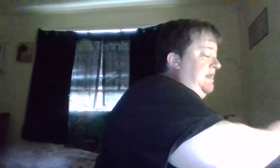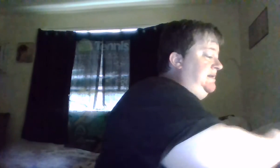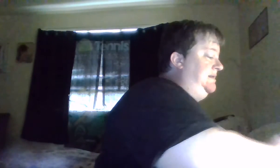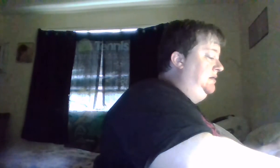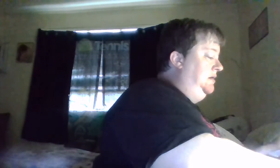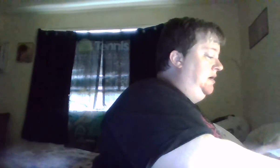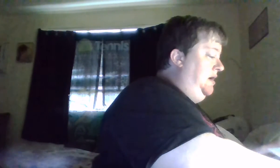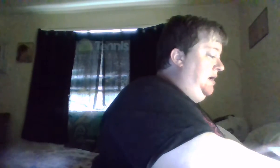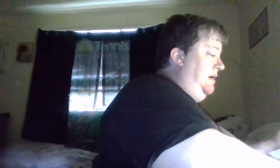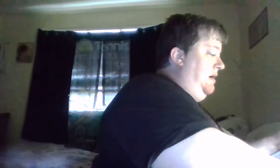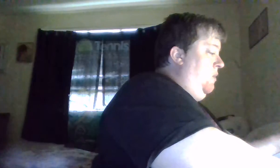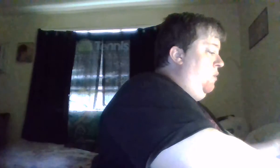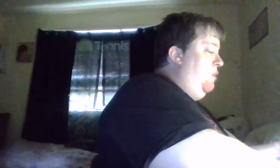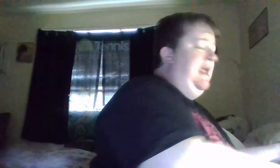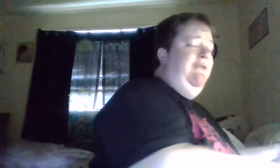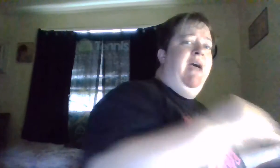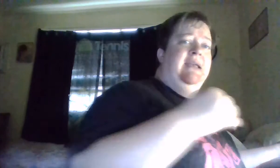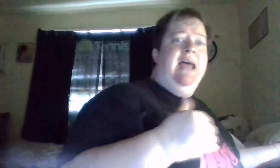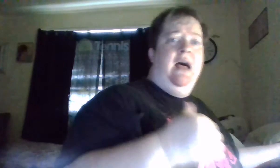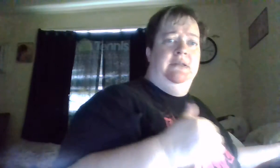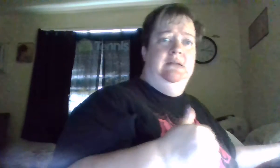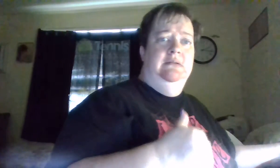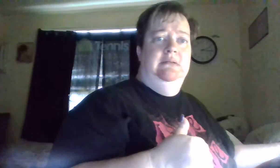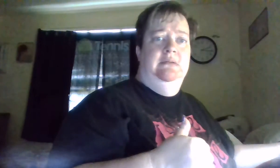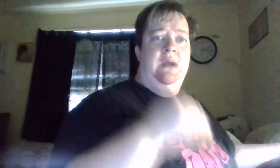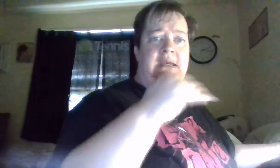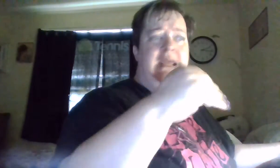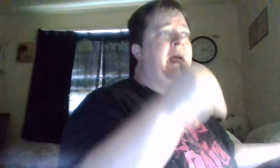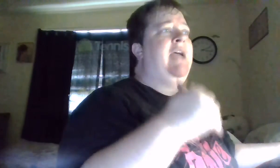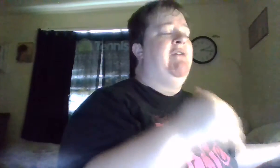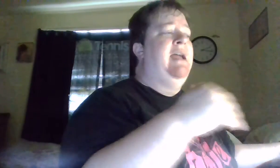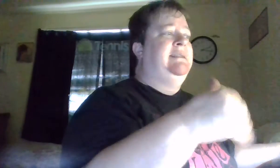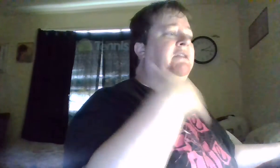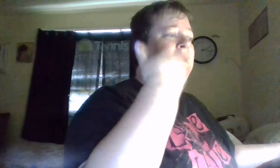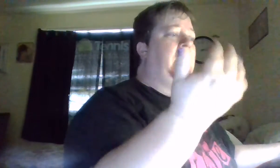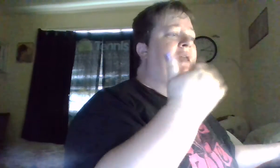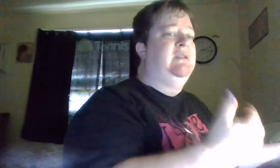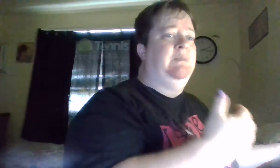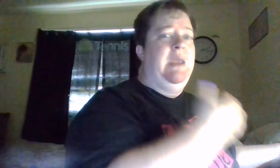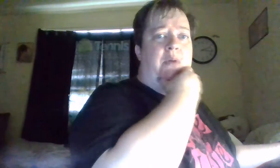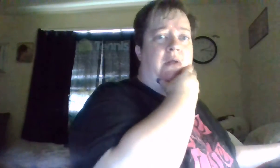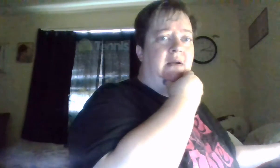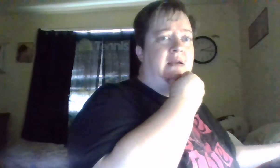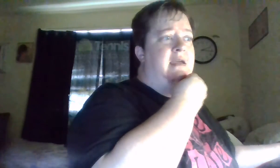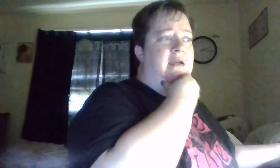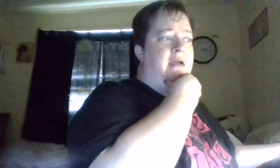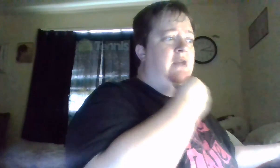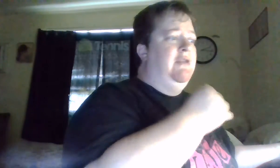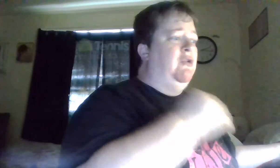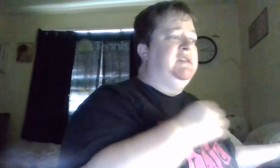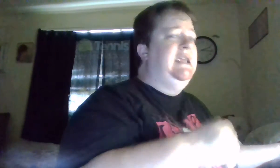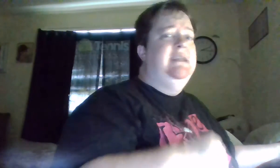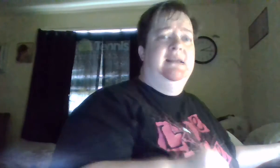this. When he finds out, when Nehemiah finds out the plight of his people, the first thing he does is